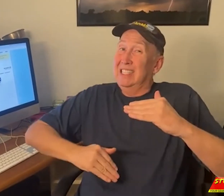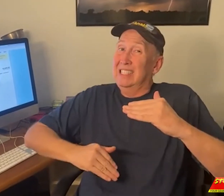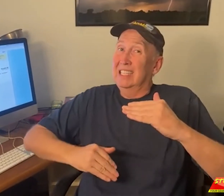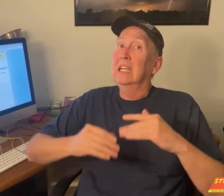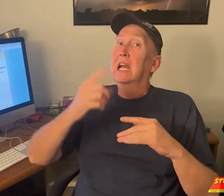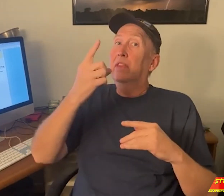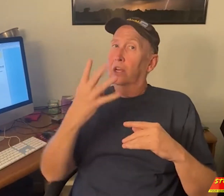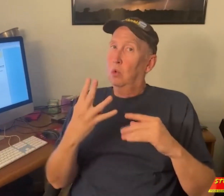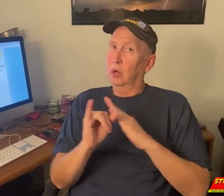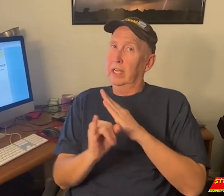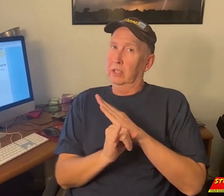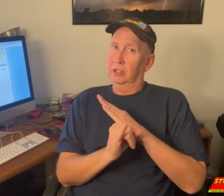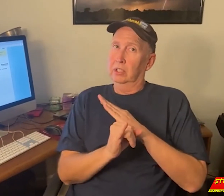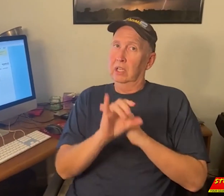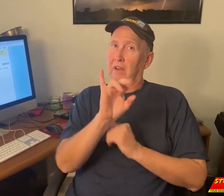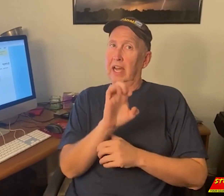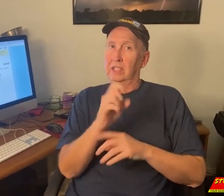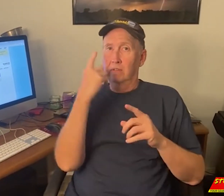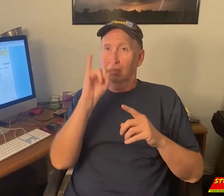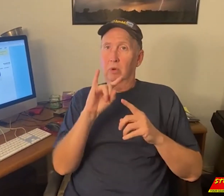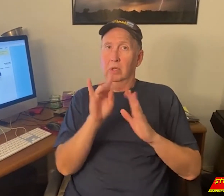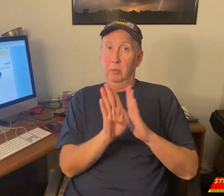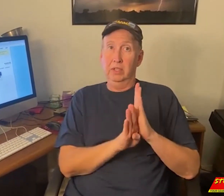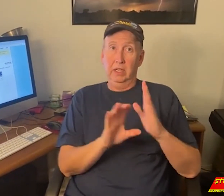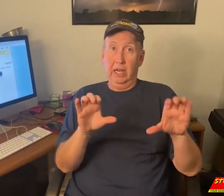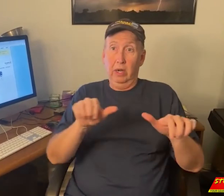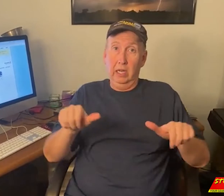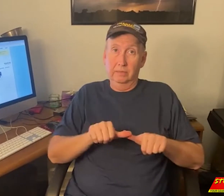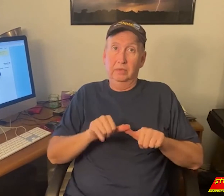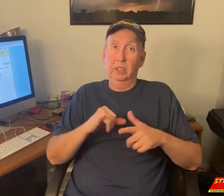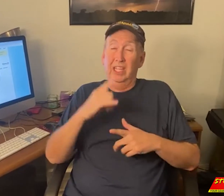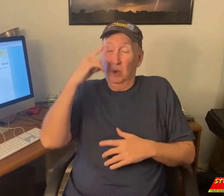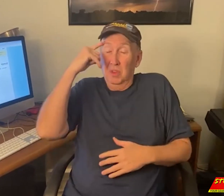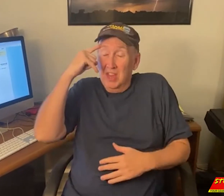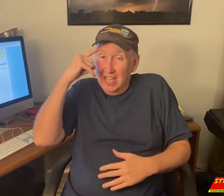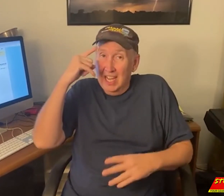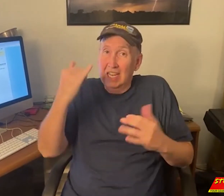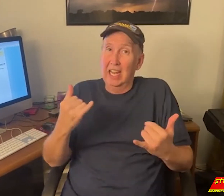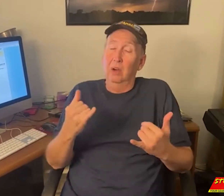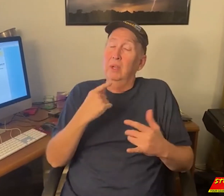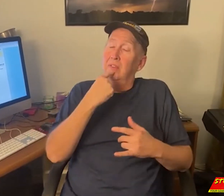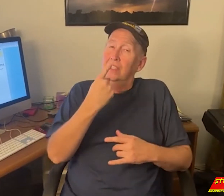less than 1/4 inch of ice for the Branson area. So that's what we're thinking. Now, we have to